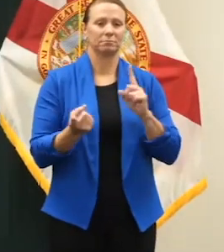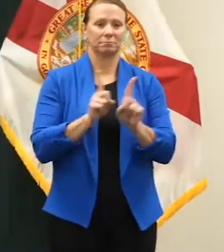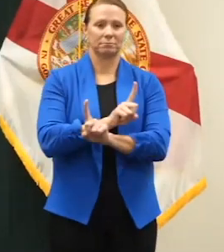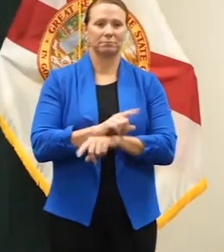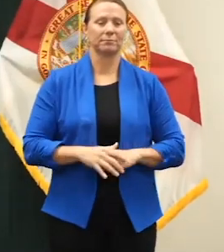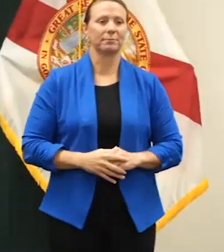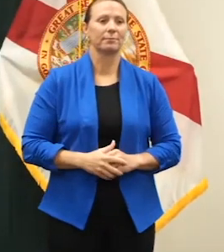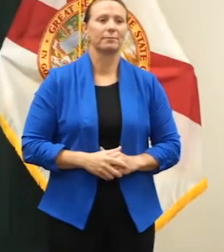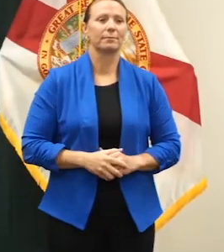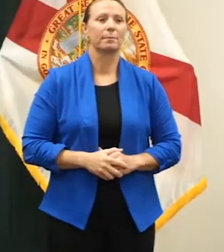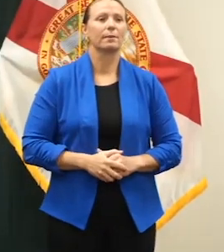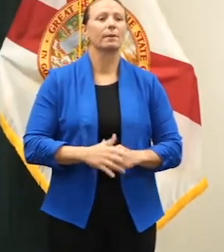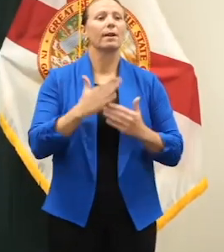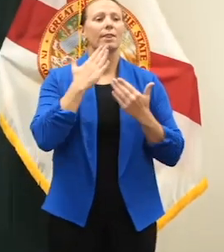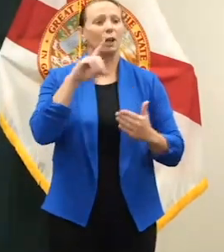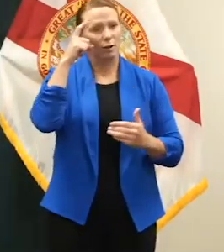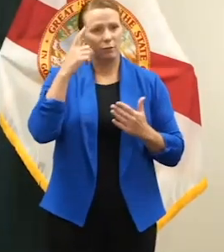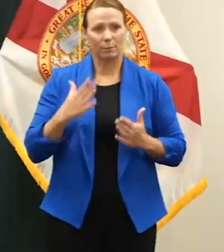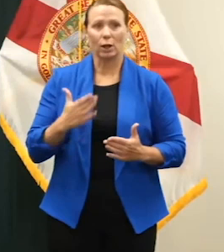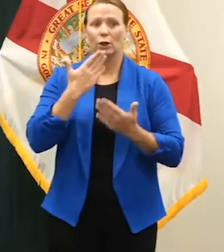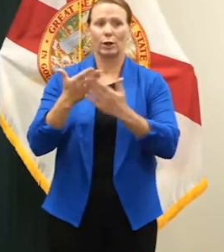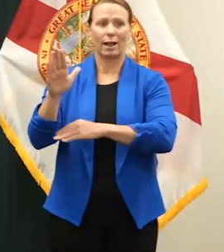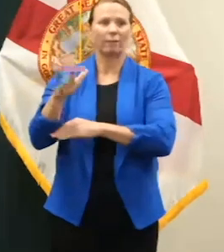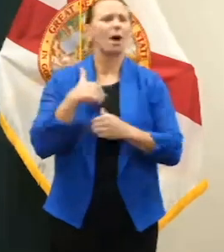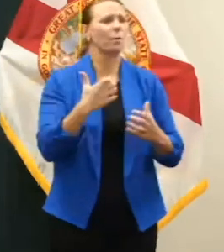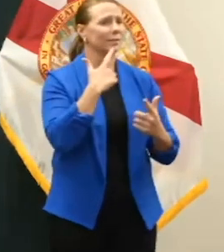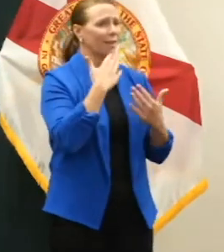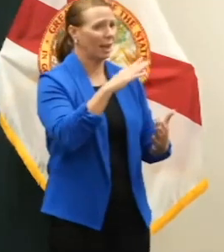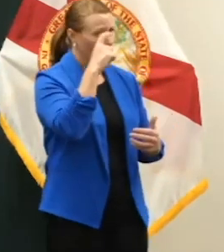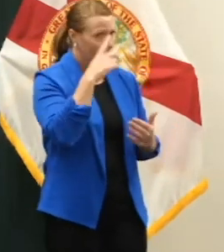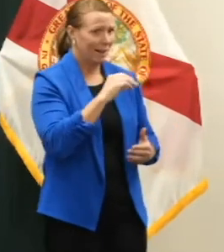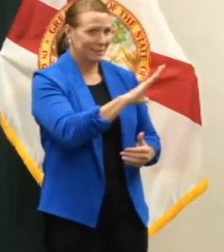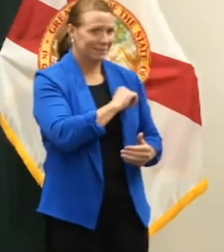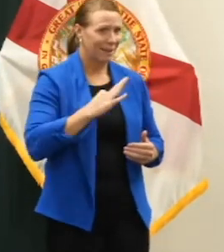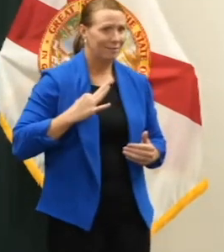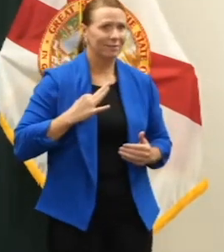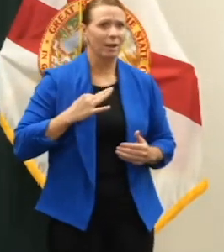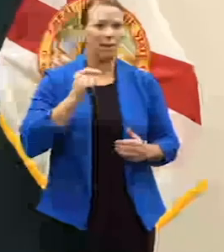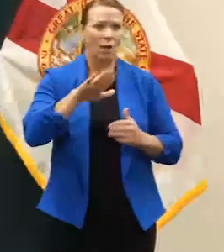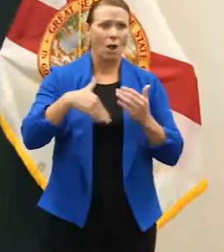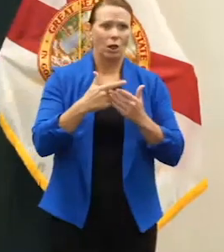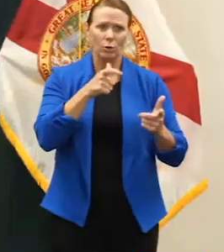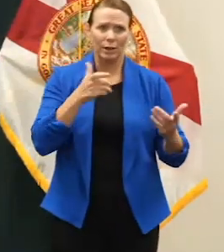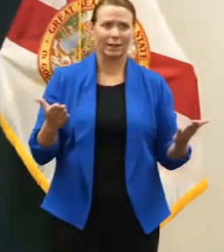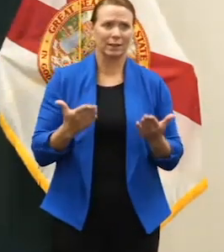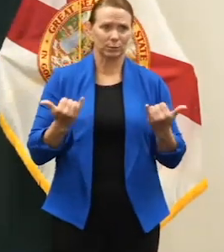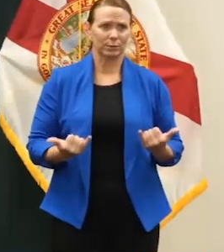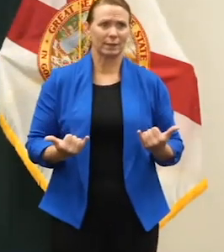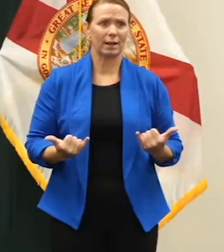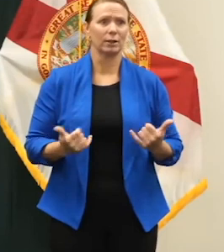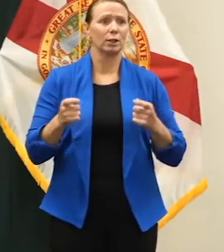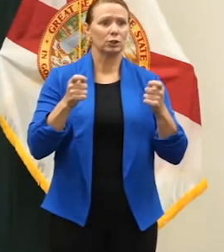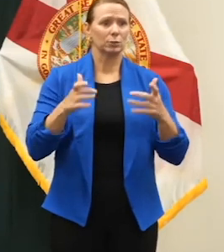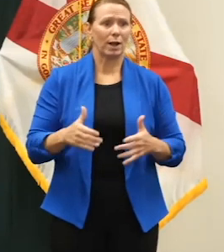Thank you, Governor, and good afternoon, everyone. I want to thank the Governor and his staff and all those that are here with us today, Director Guthrie, and all they